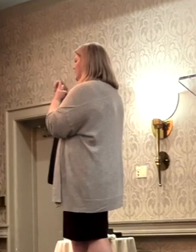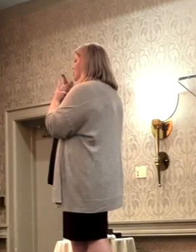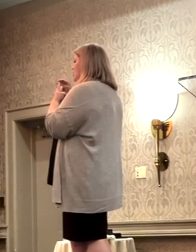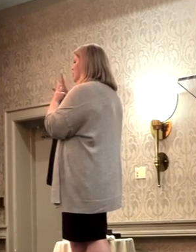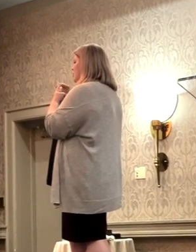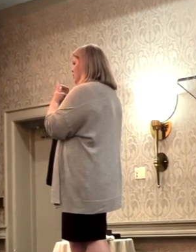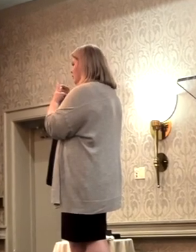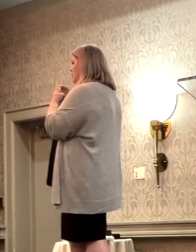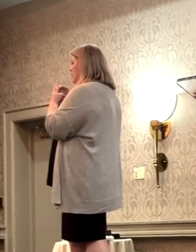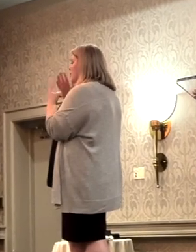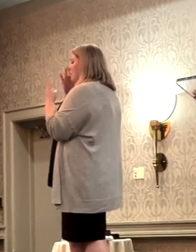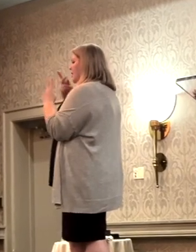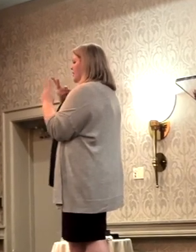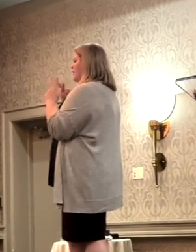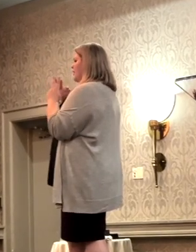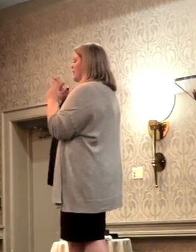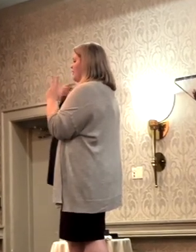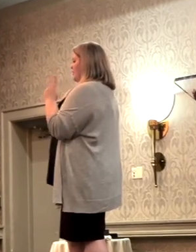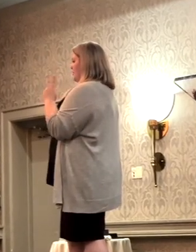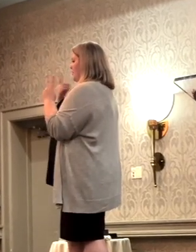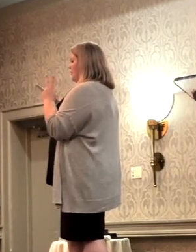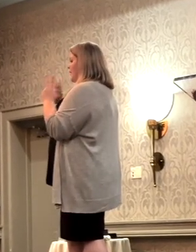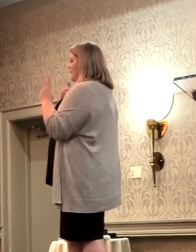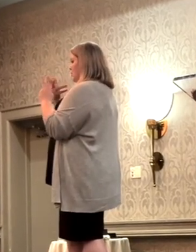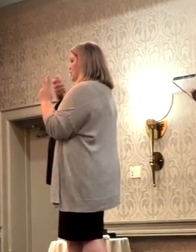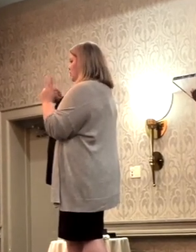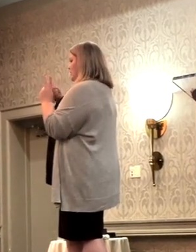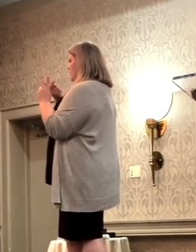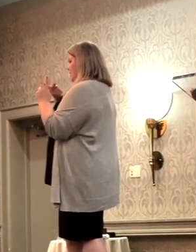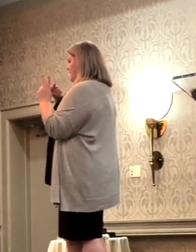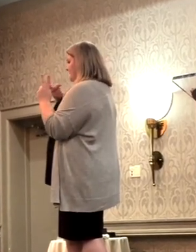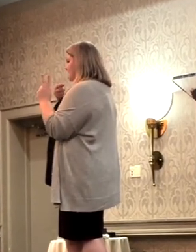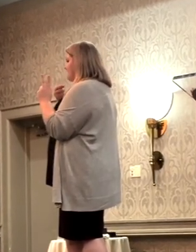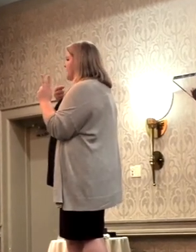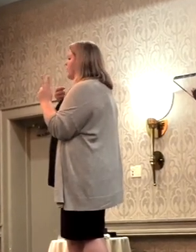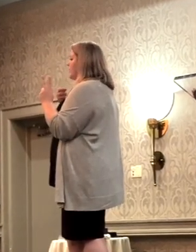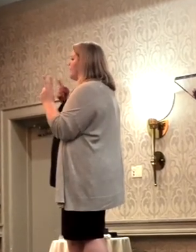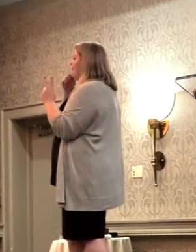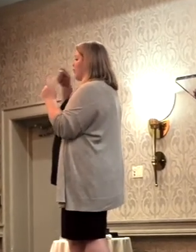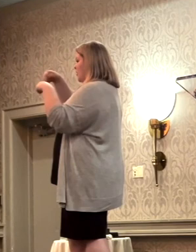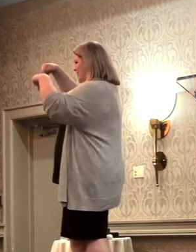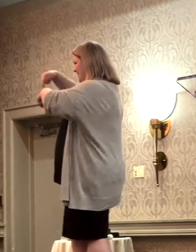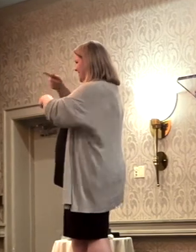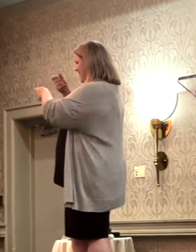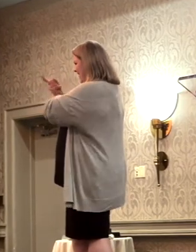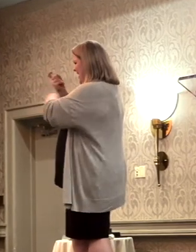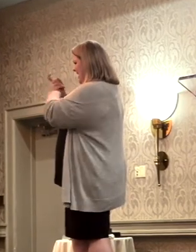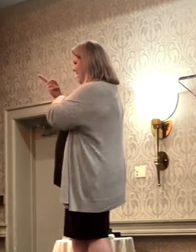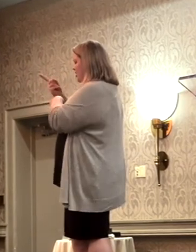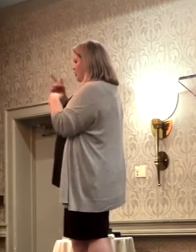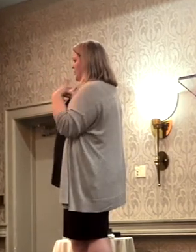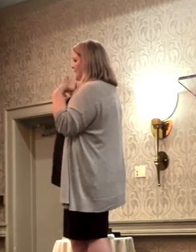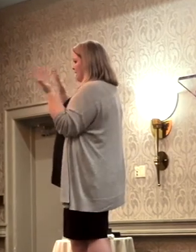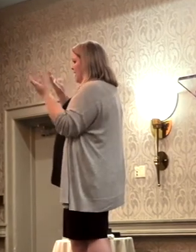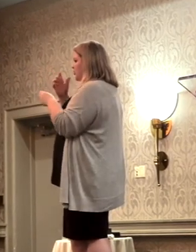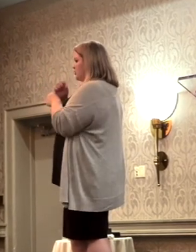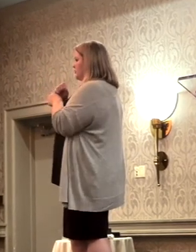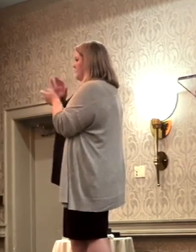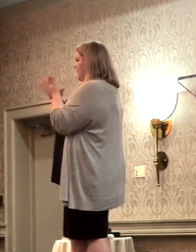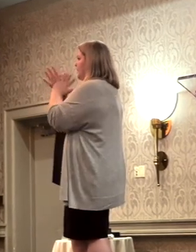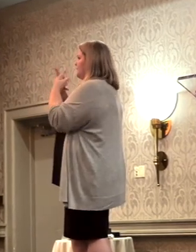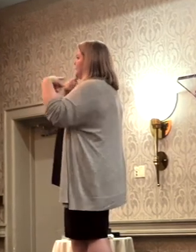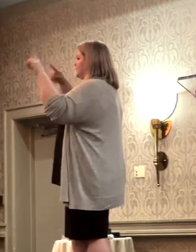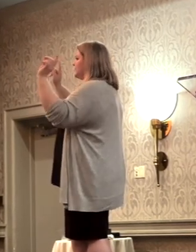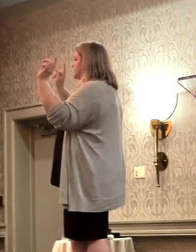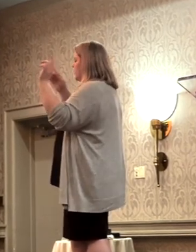Yanowski, I have worked with them to make this particular annual evening such a success, and it has been such